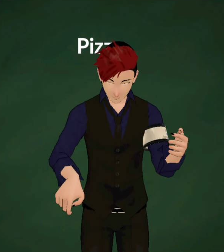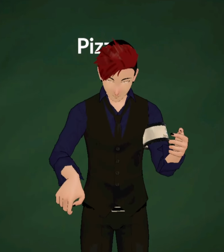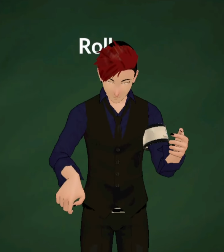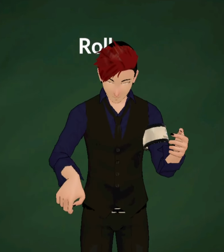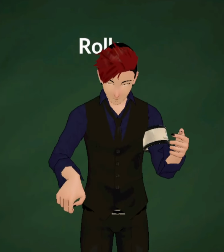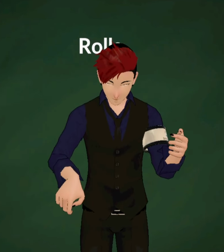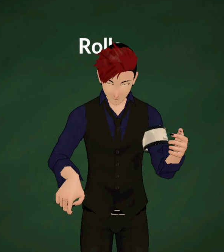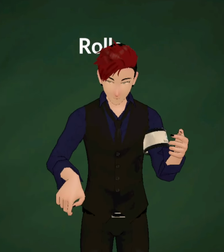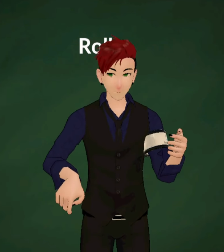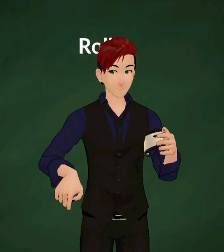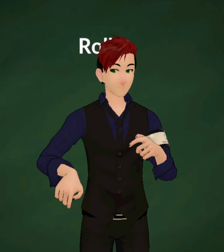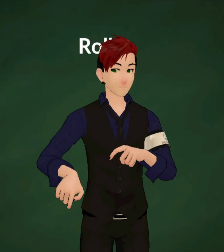Next word.